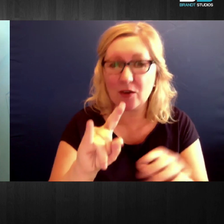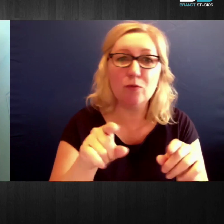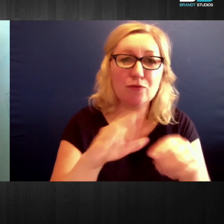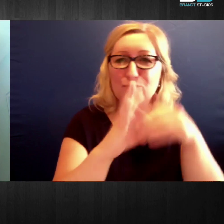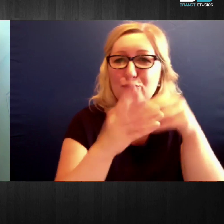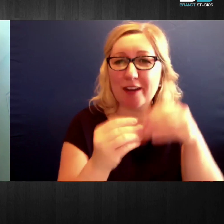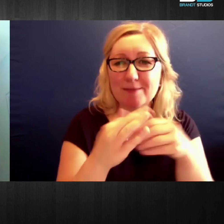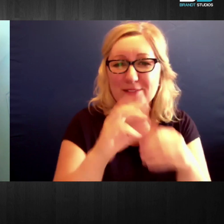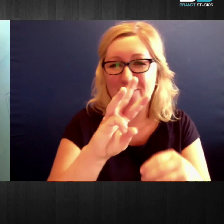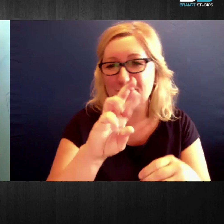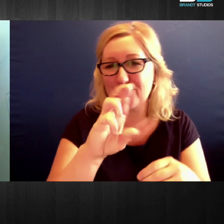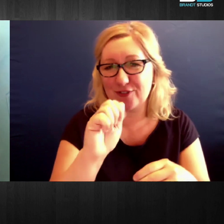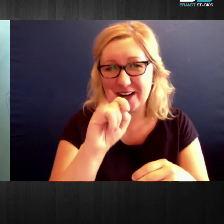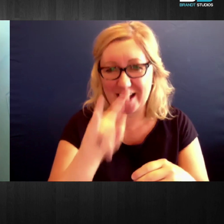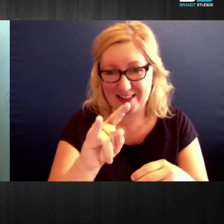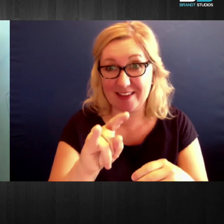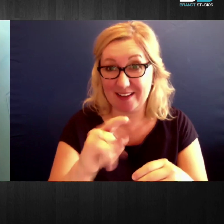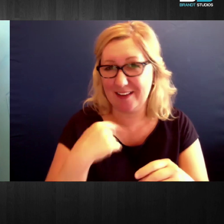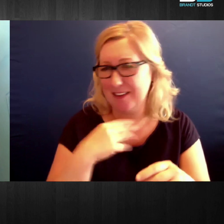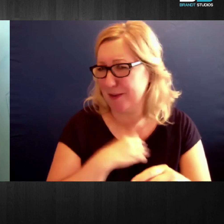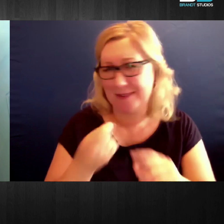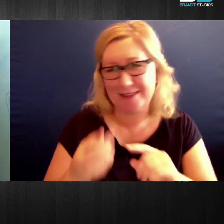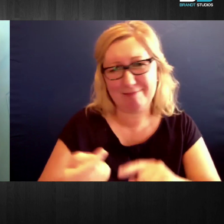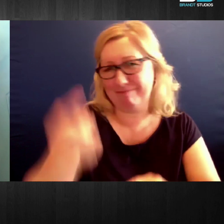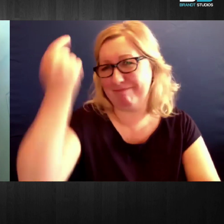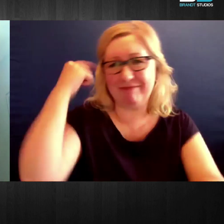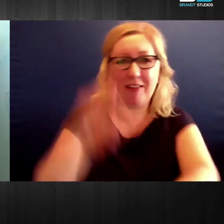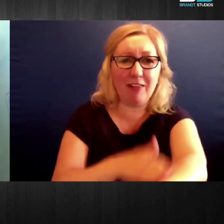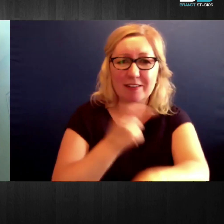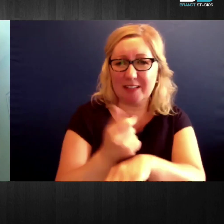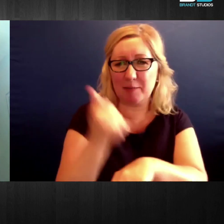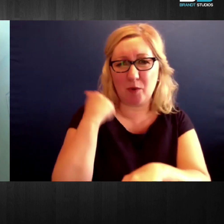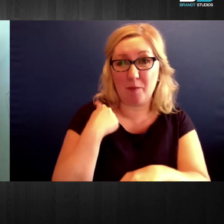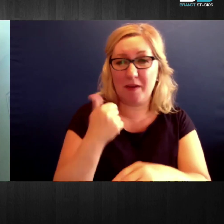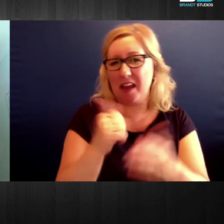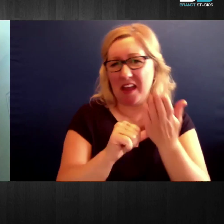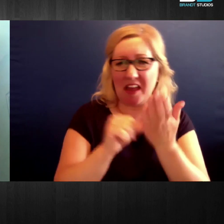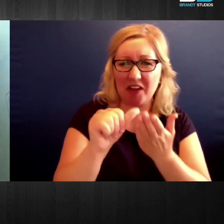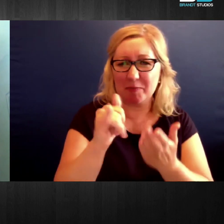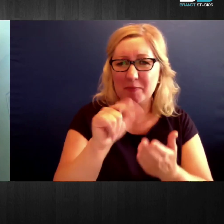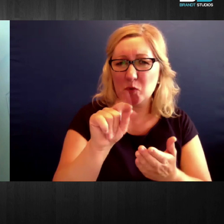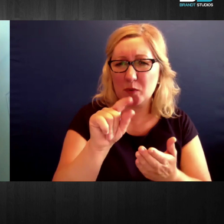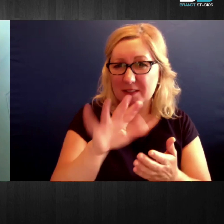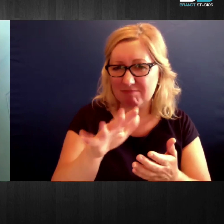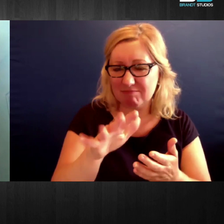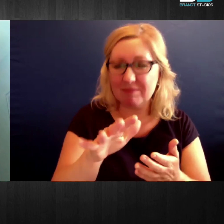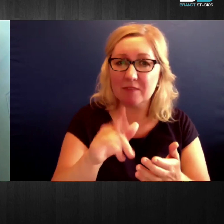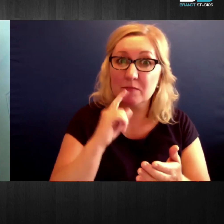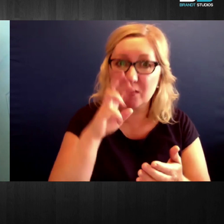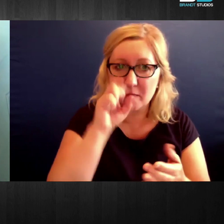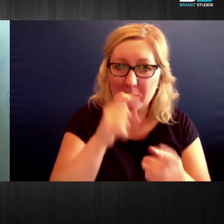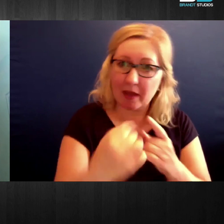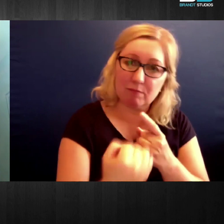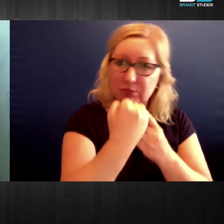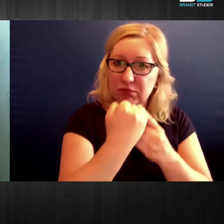I suppose it just, I remember it having a profound impact in terms of just my understanding of what it was like to